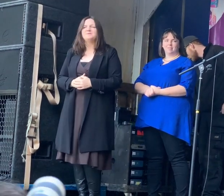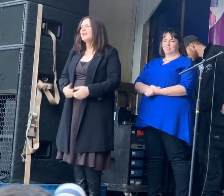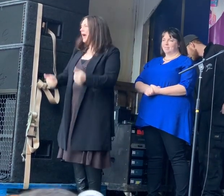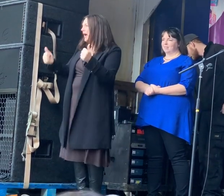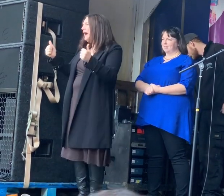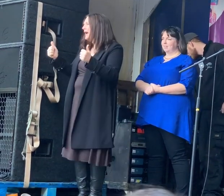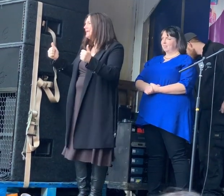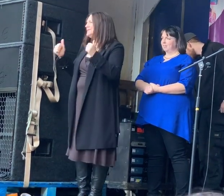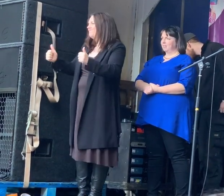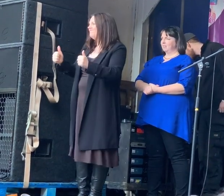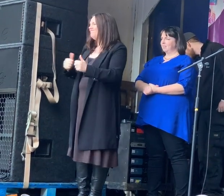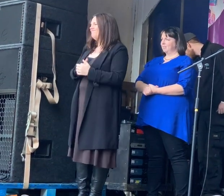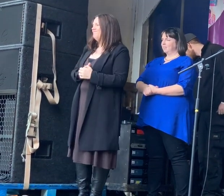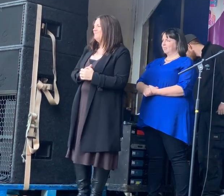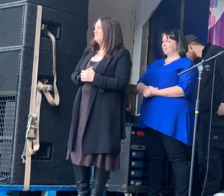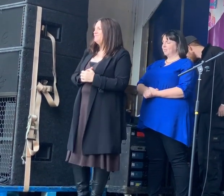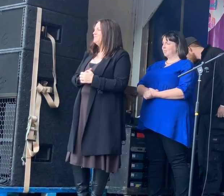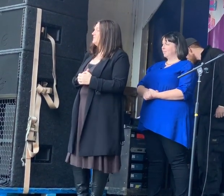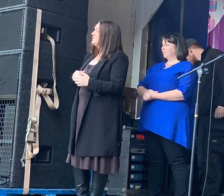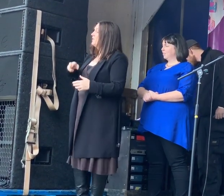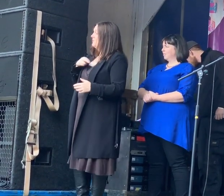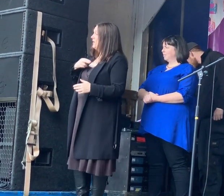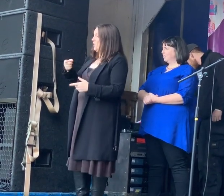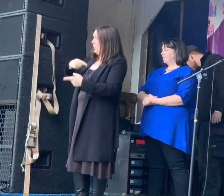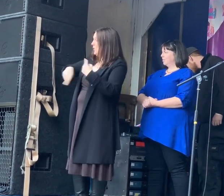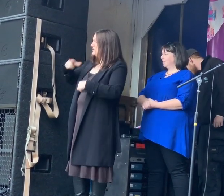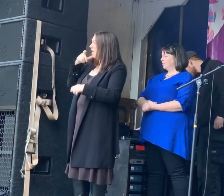Hi. So when we talk about